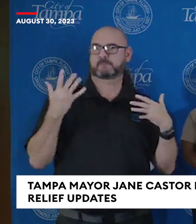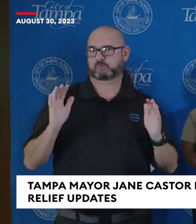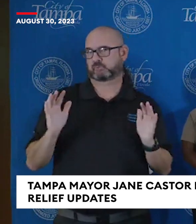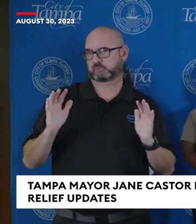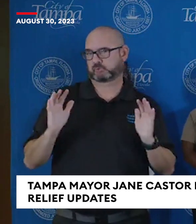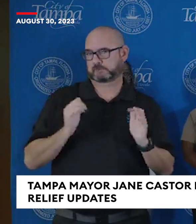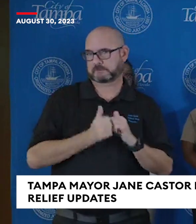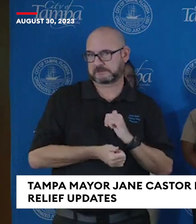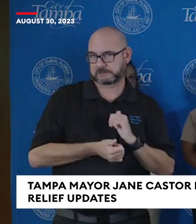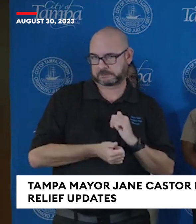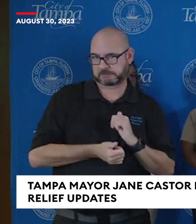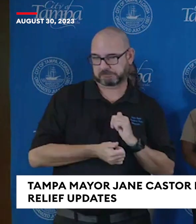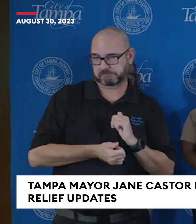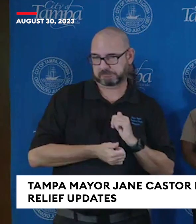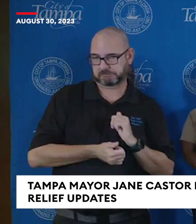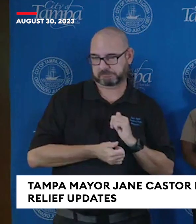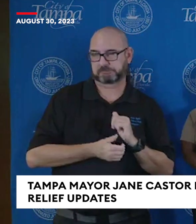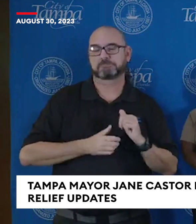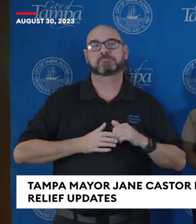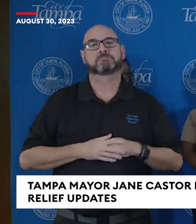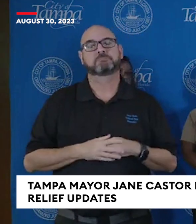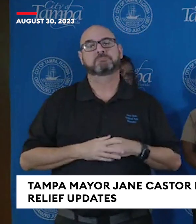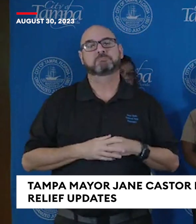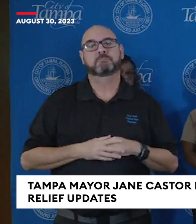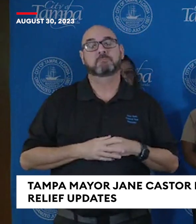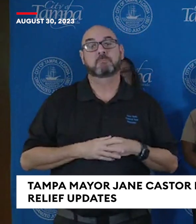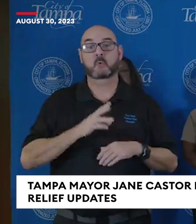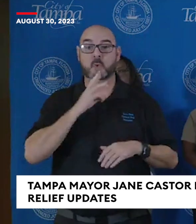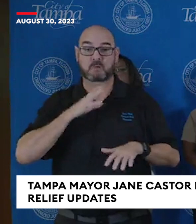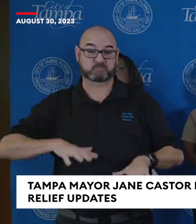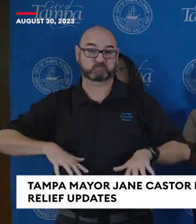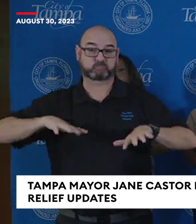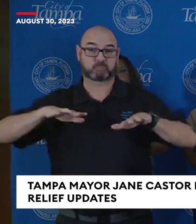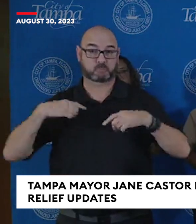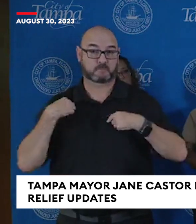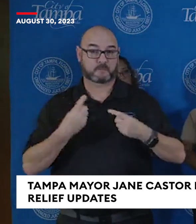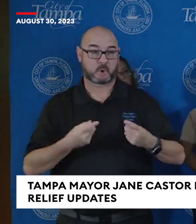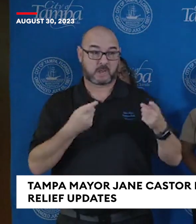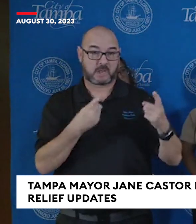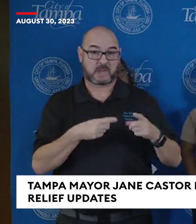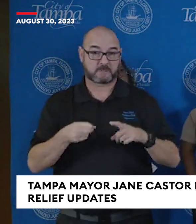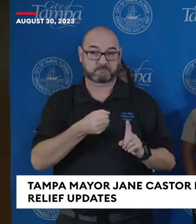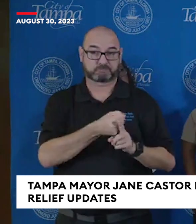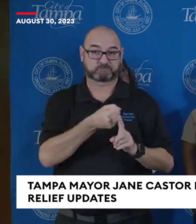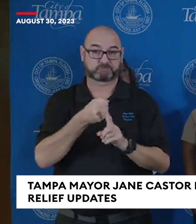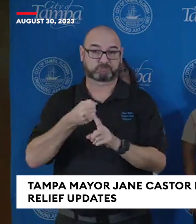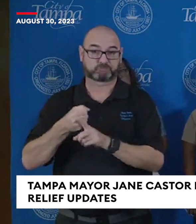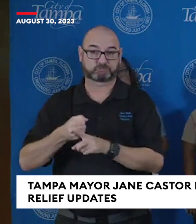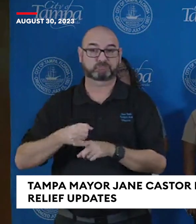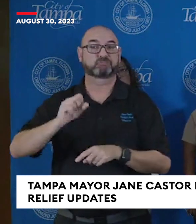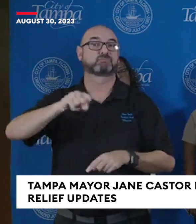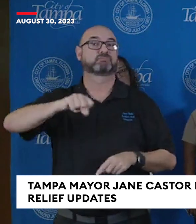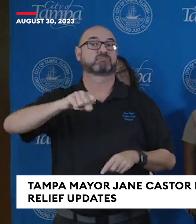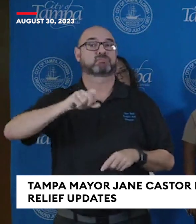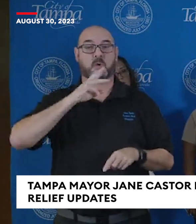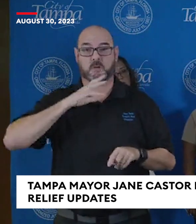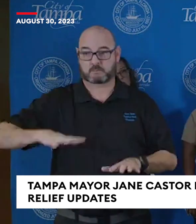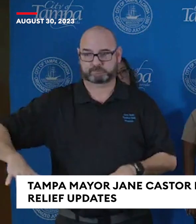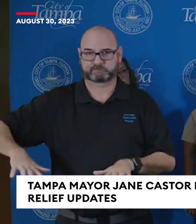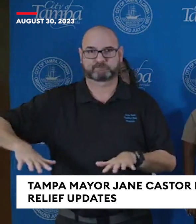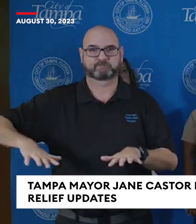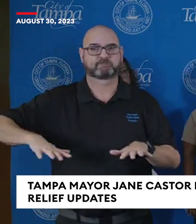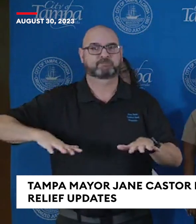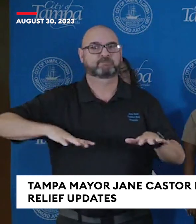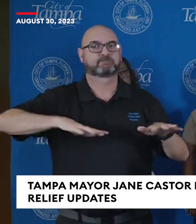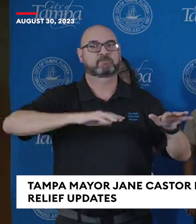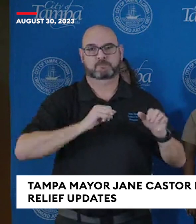We did have surges through with water. We also had bands of